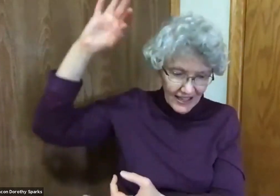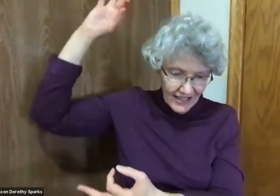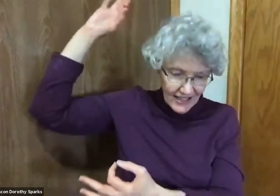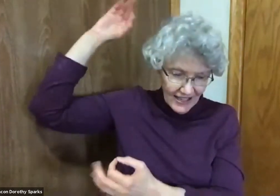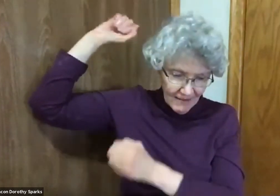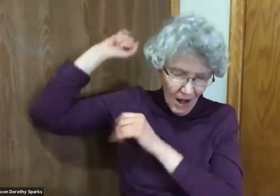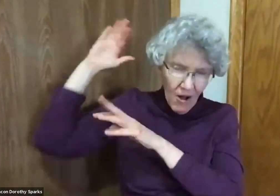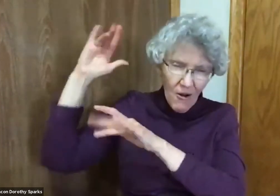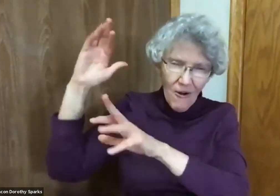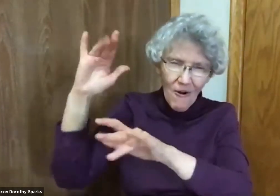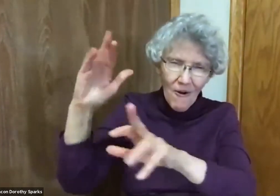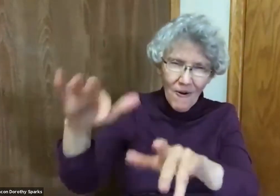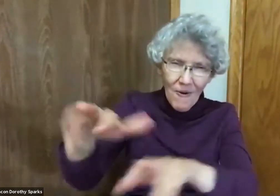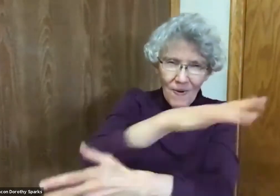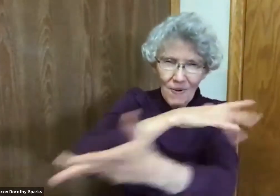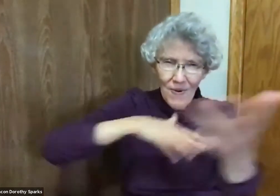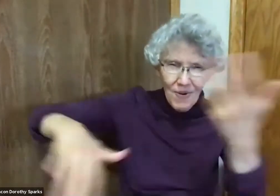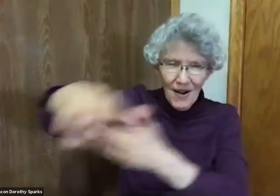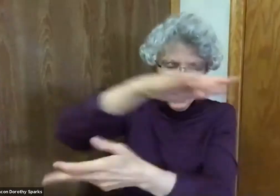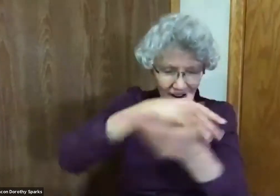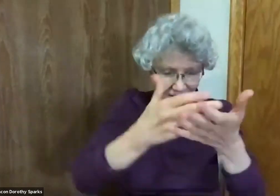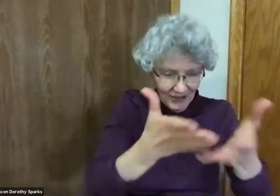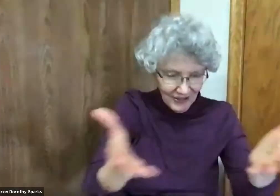Your spirit will pour forth.